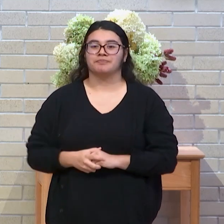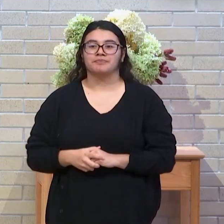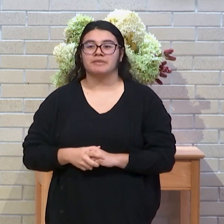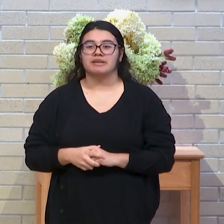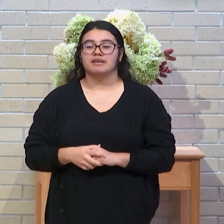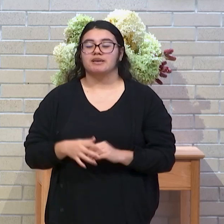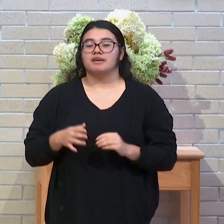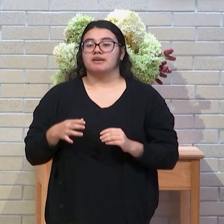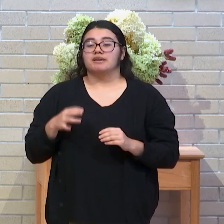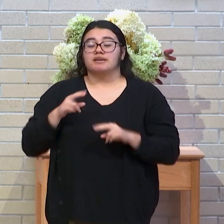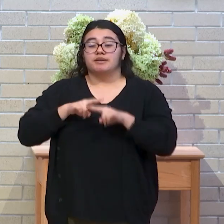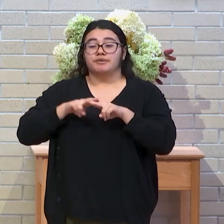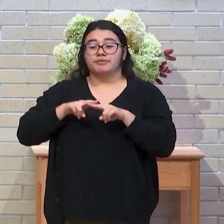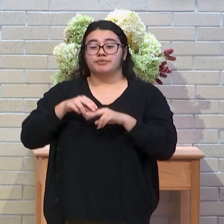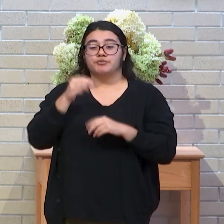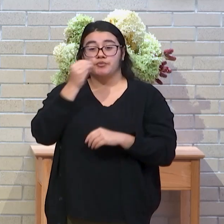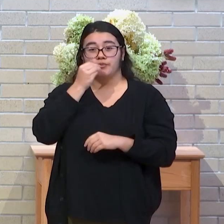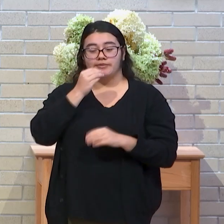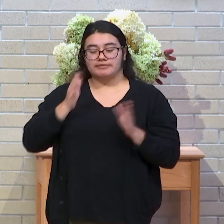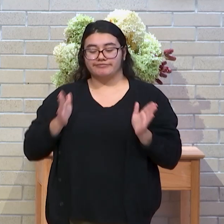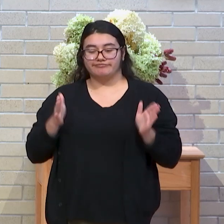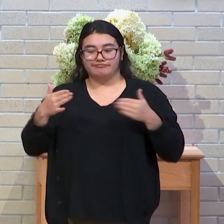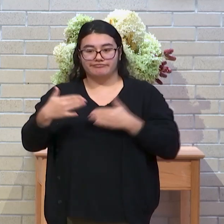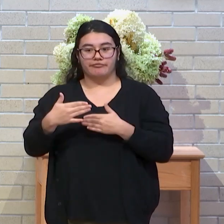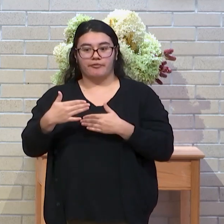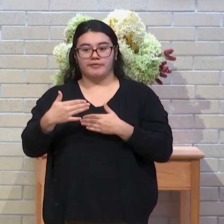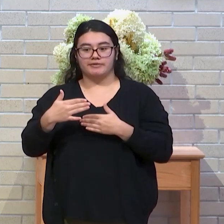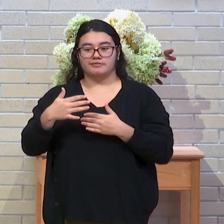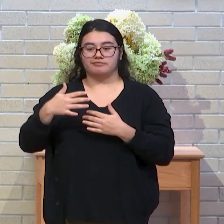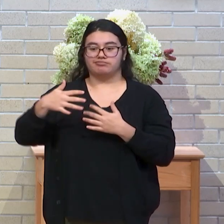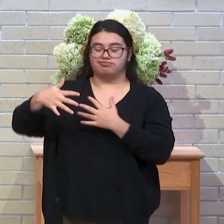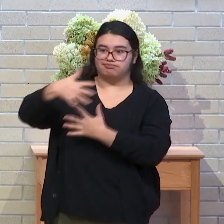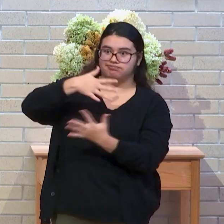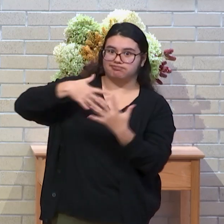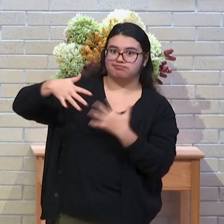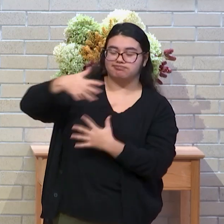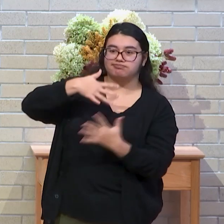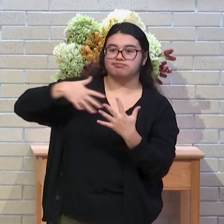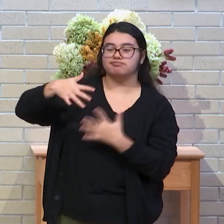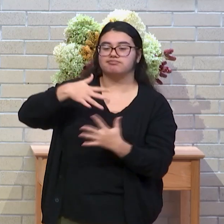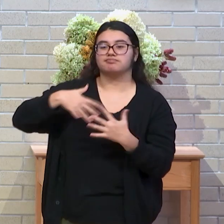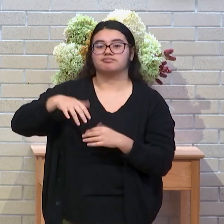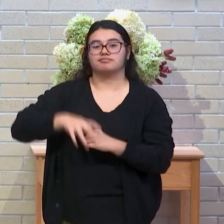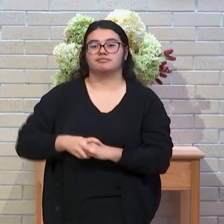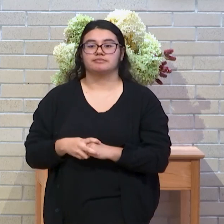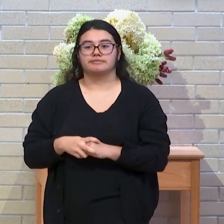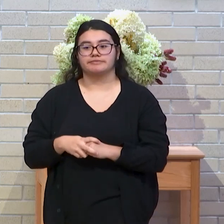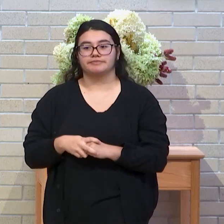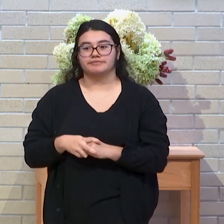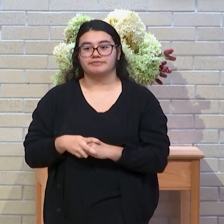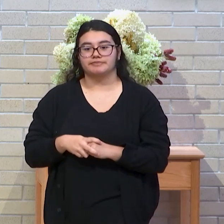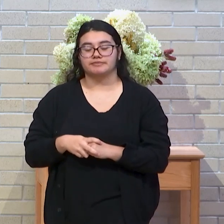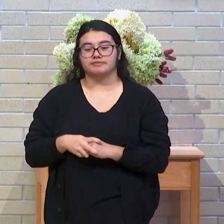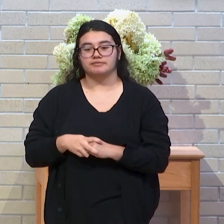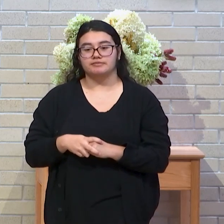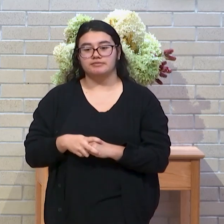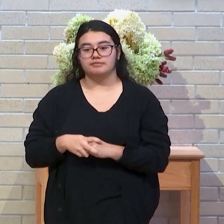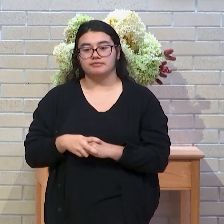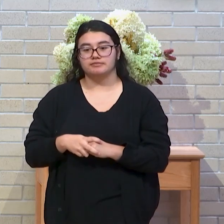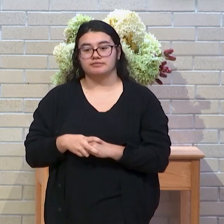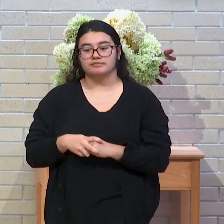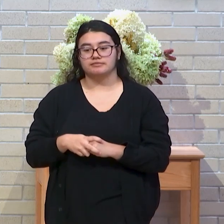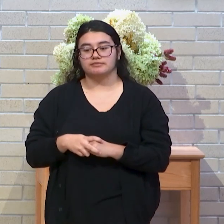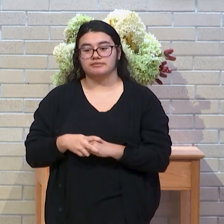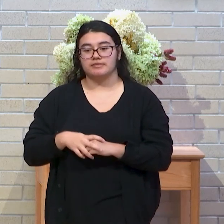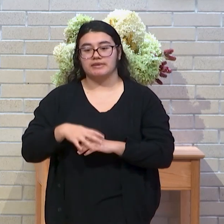headquarters in terms of train passenger socialization. It was loud and busy, and a few of us started to trickle in. It quickly became apparent we were not going to get tables to